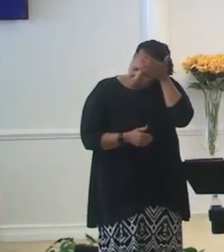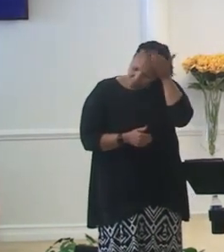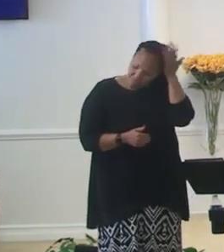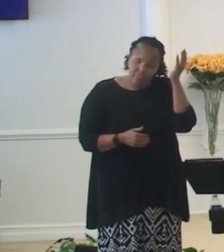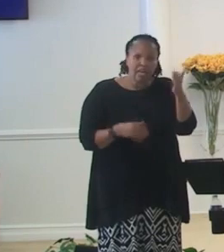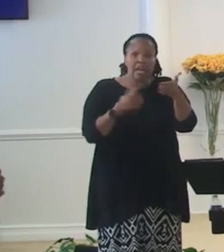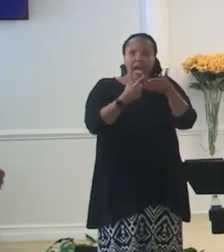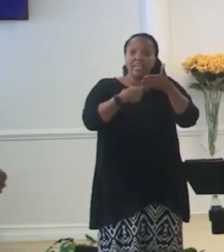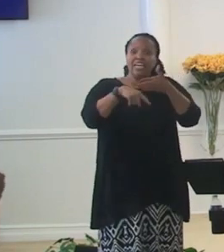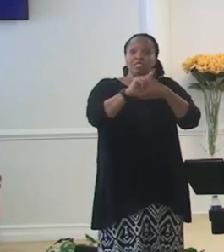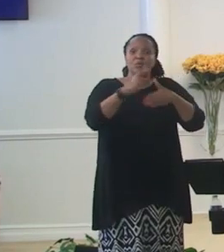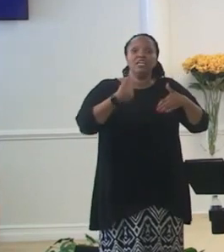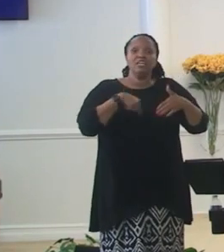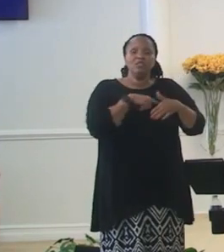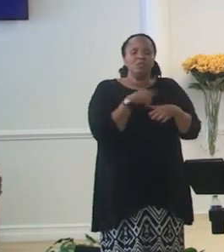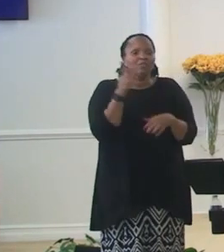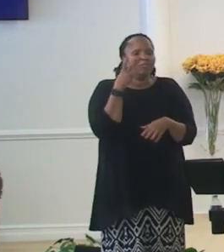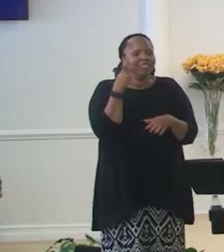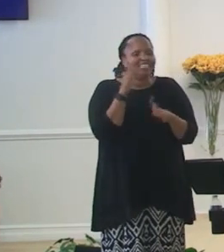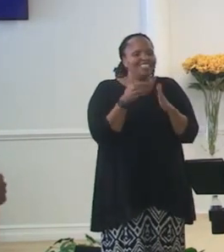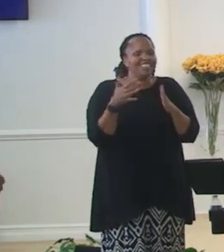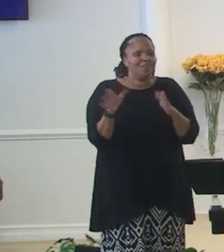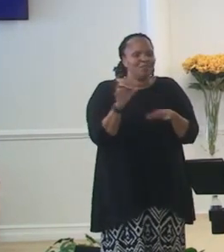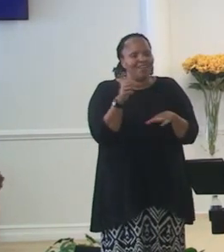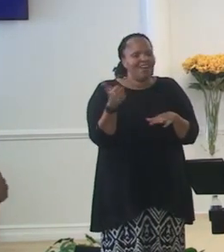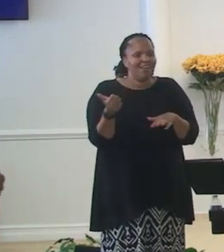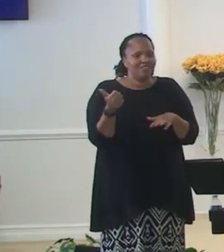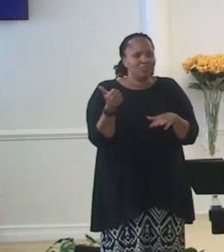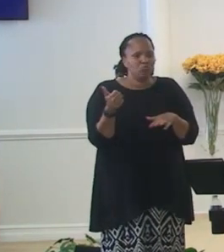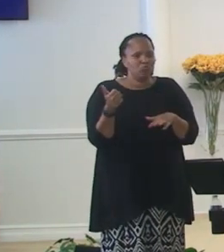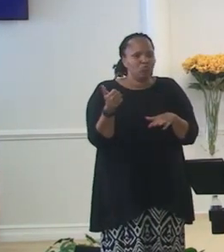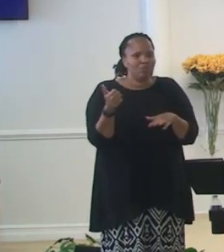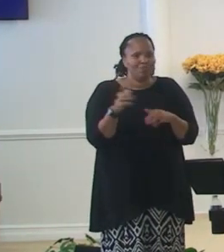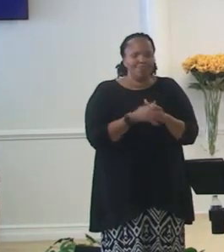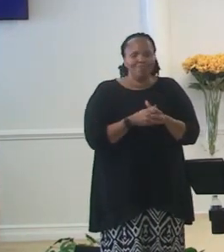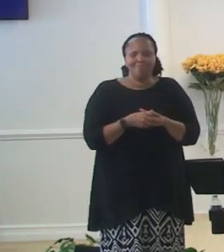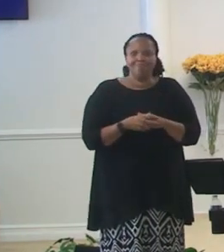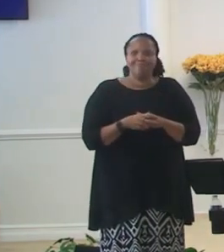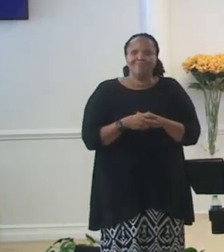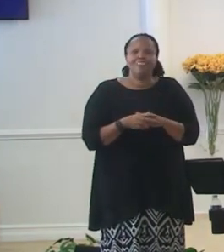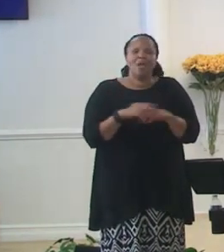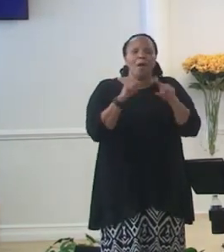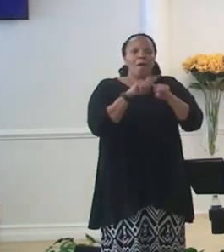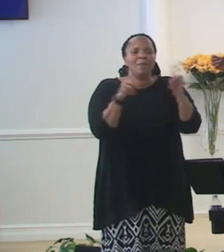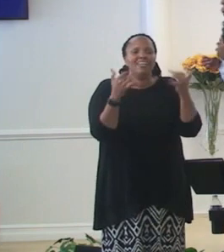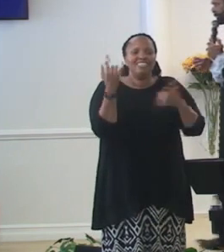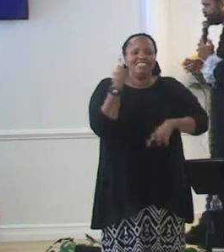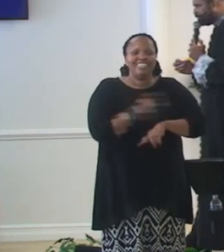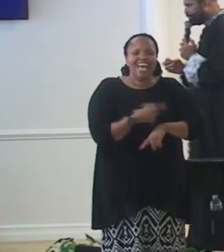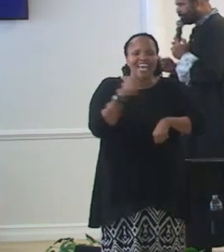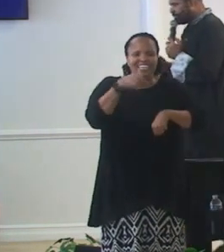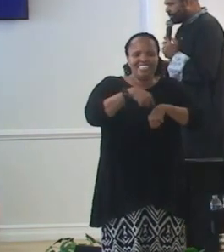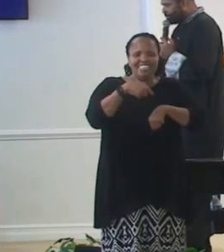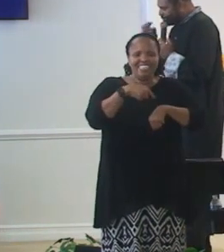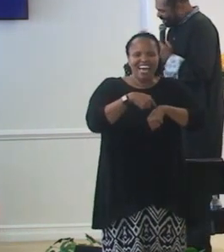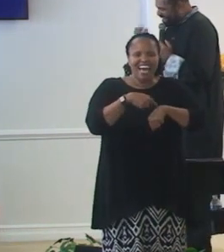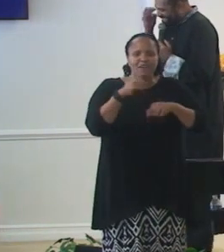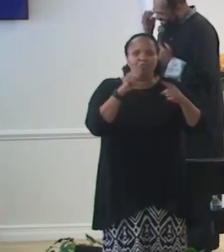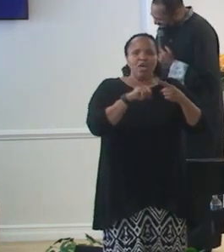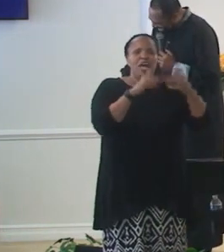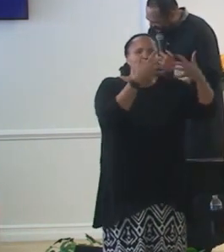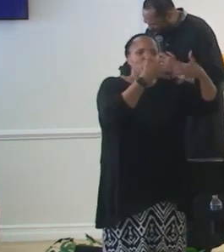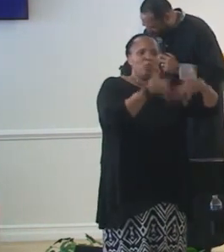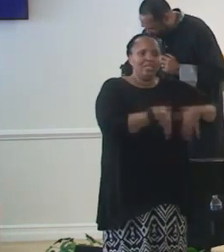Next week, we'll look at something else. Verse 4. But today was a time to